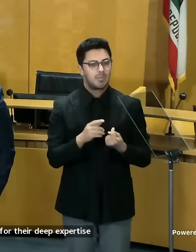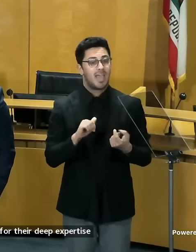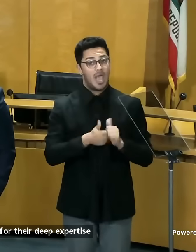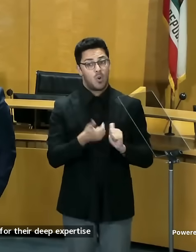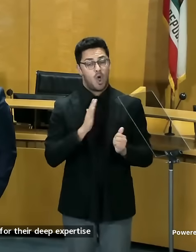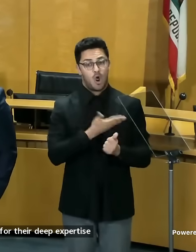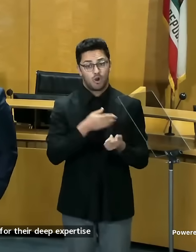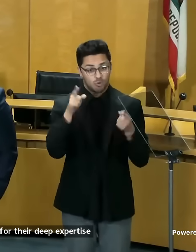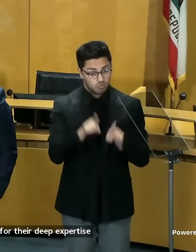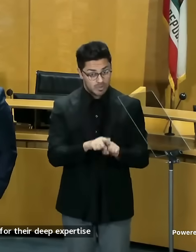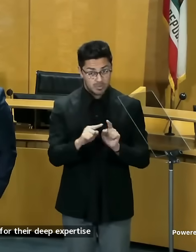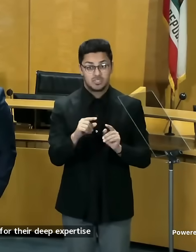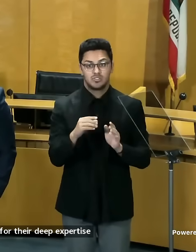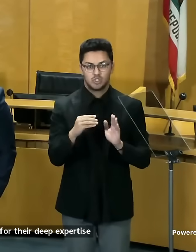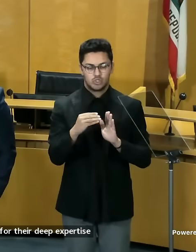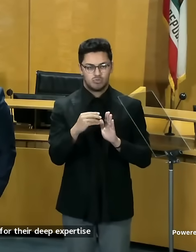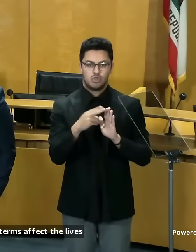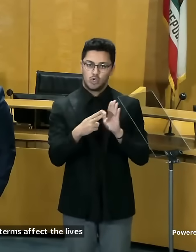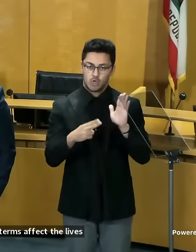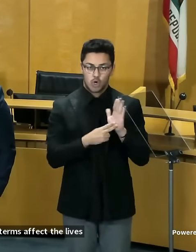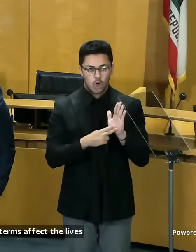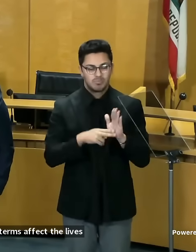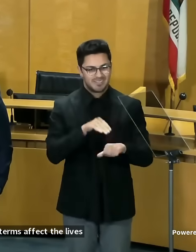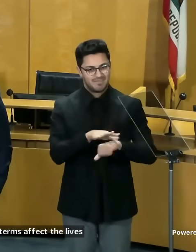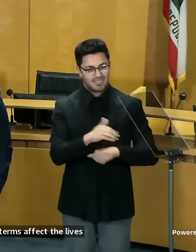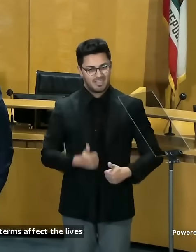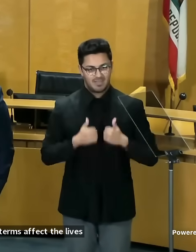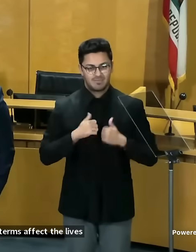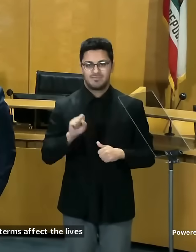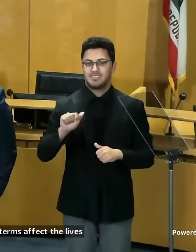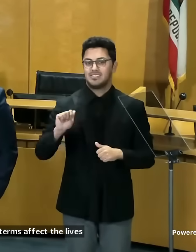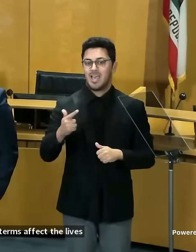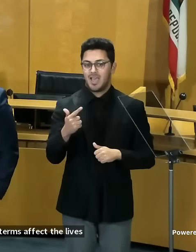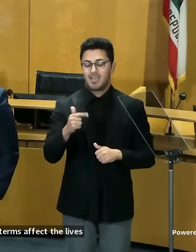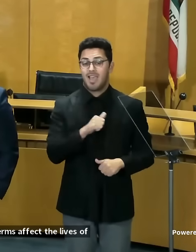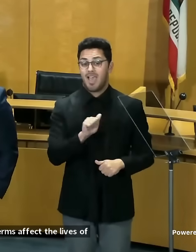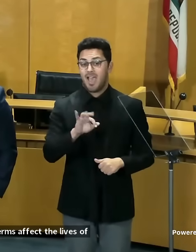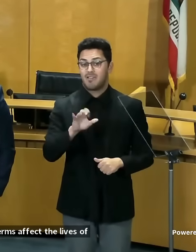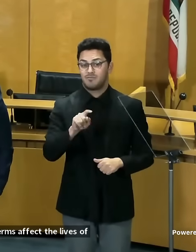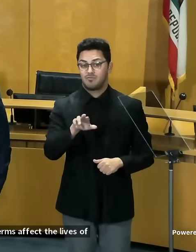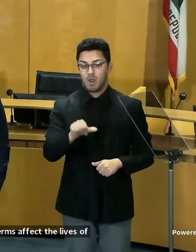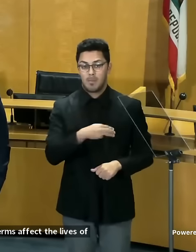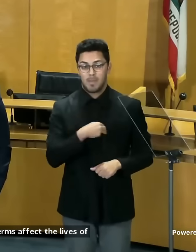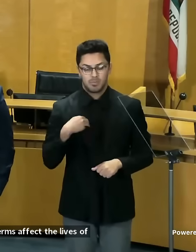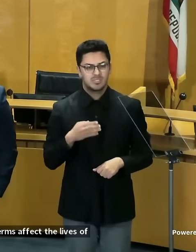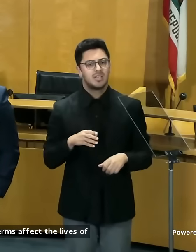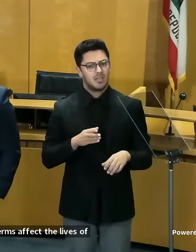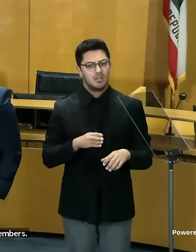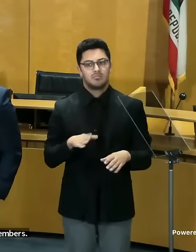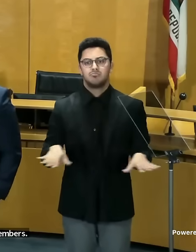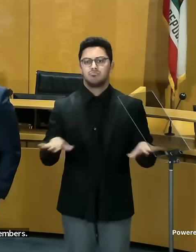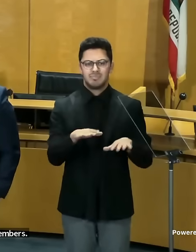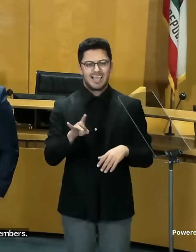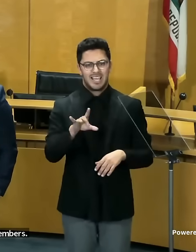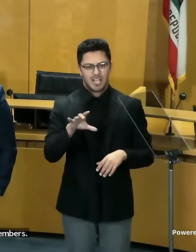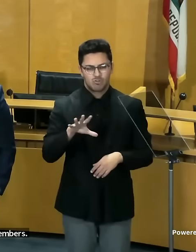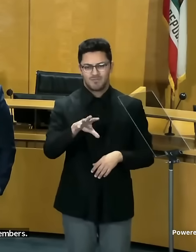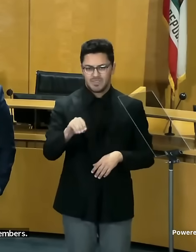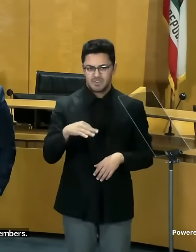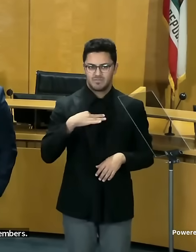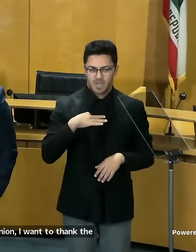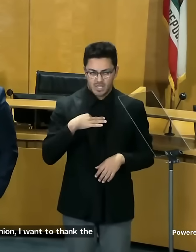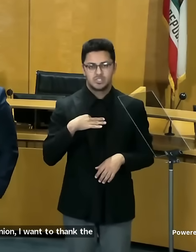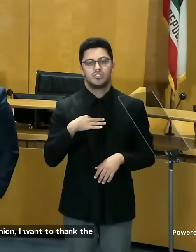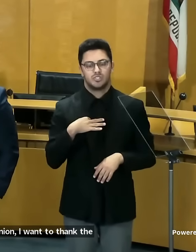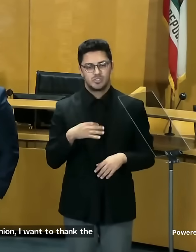the lives of SAG-AFTRA members. And on behalf of the whole union, I want to thank the more than 850 volunteer SAG-AFTRA